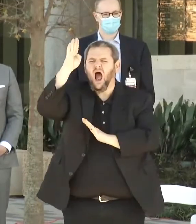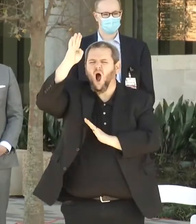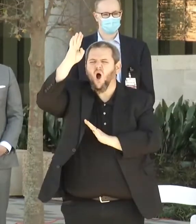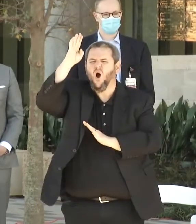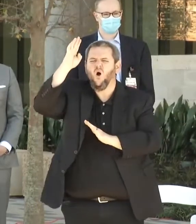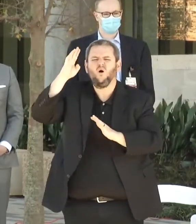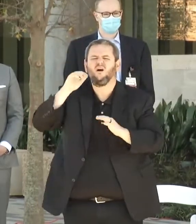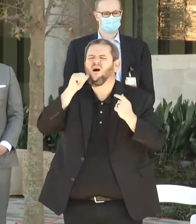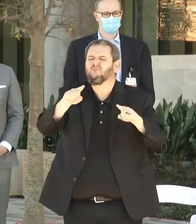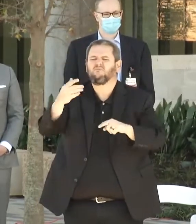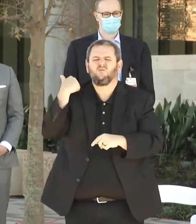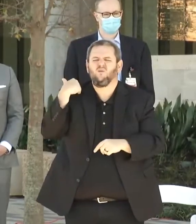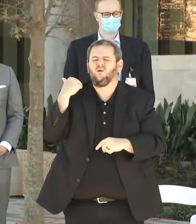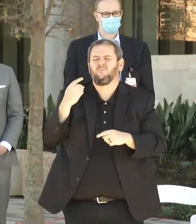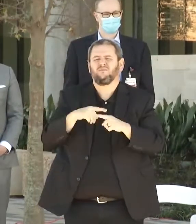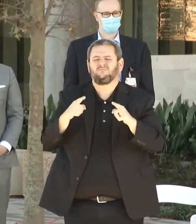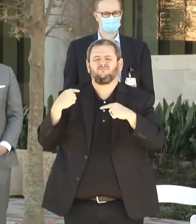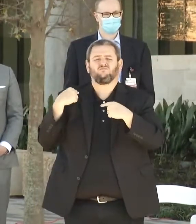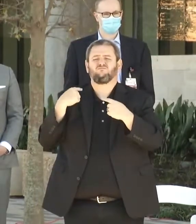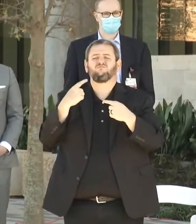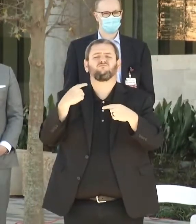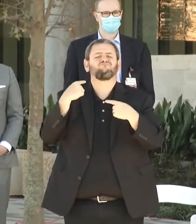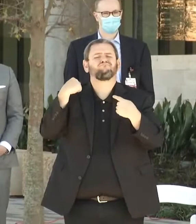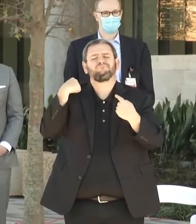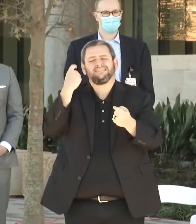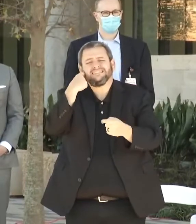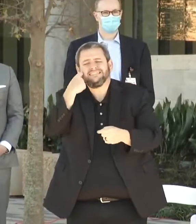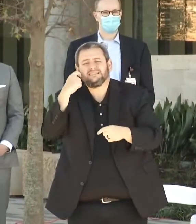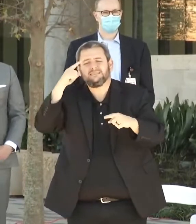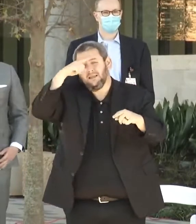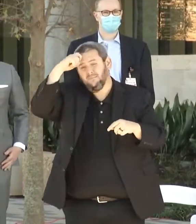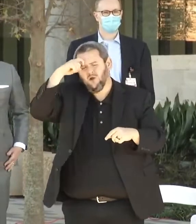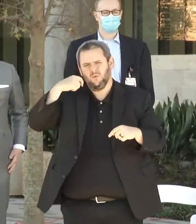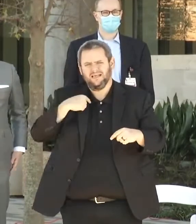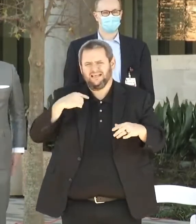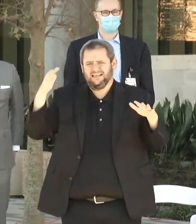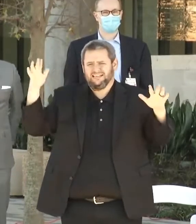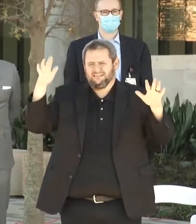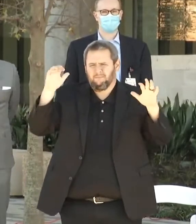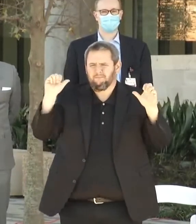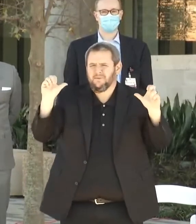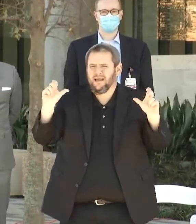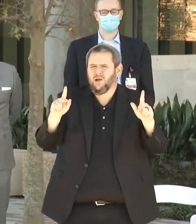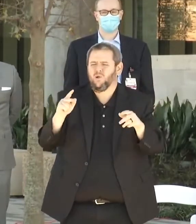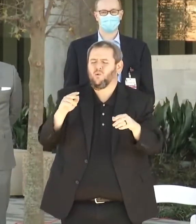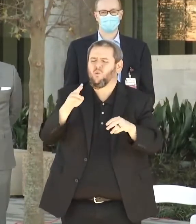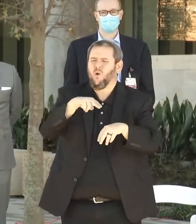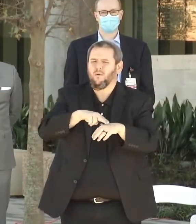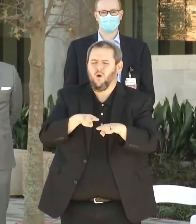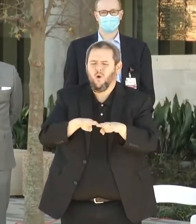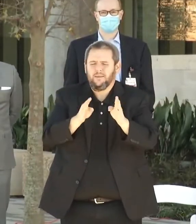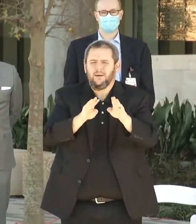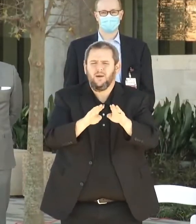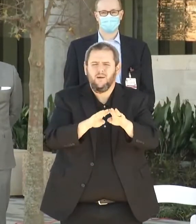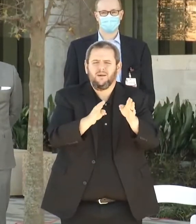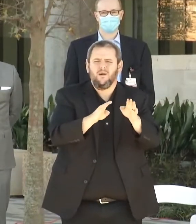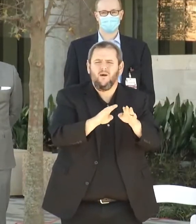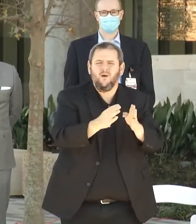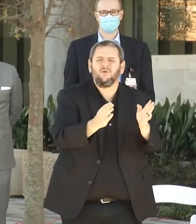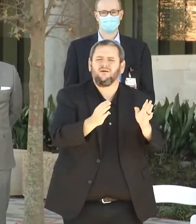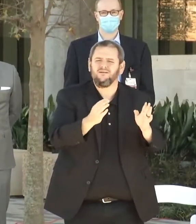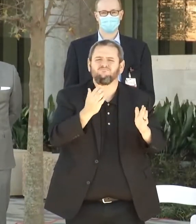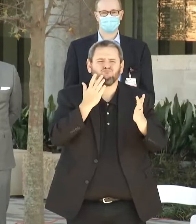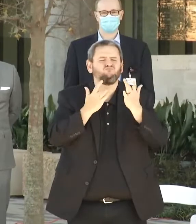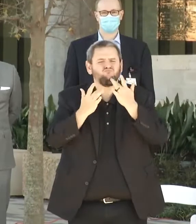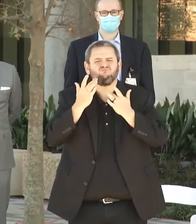we were able to open our businesses back up and our hospitals returned to relatively normal operations. Now let's